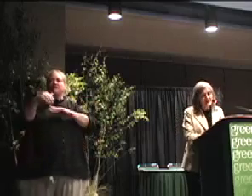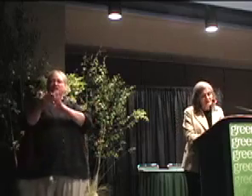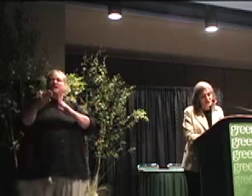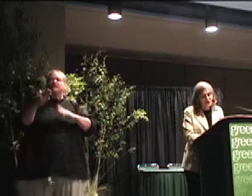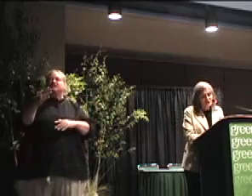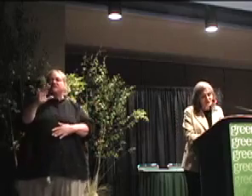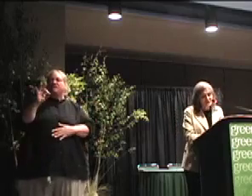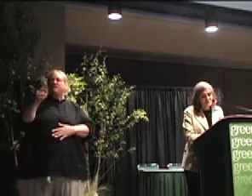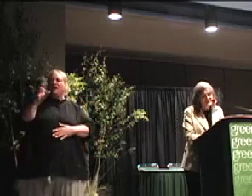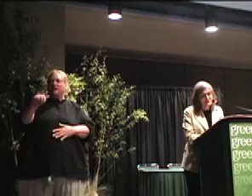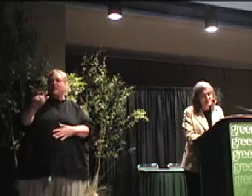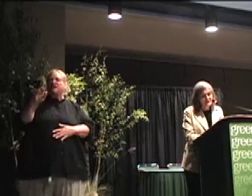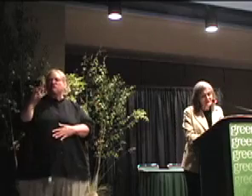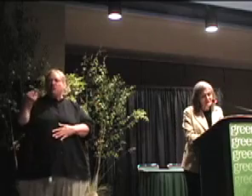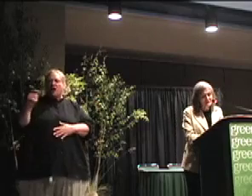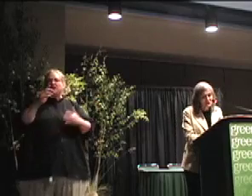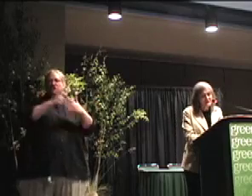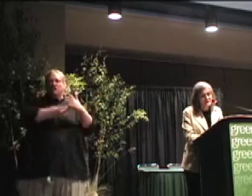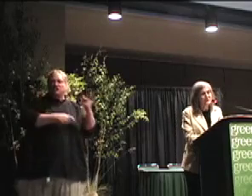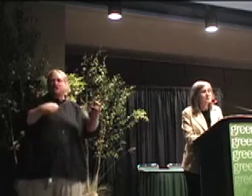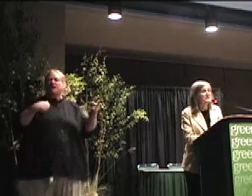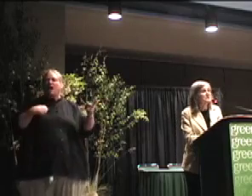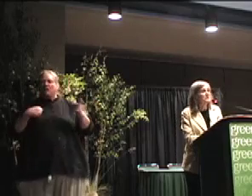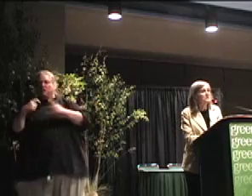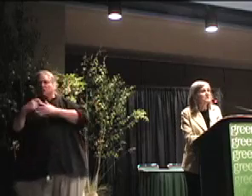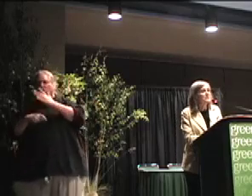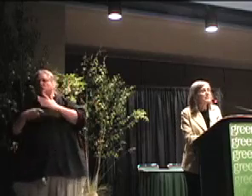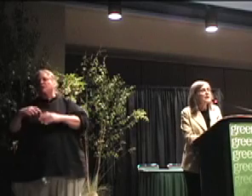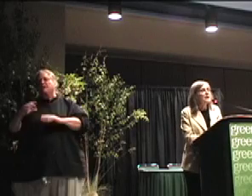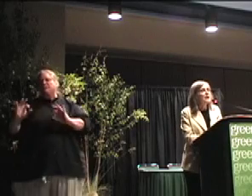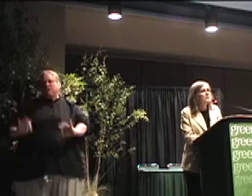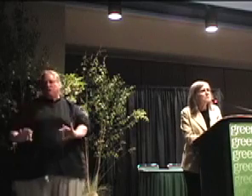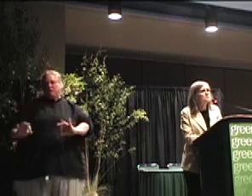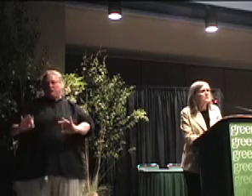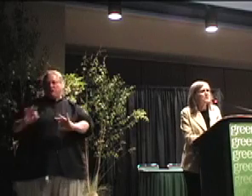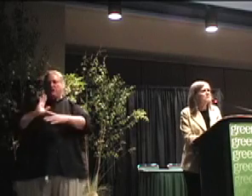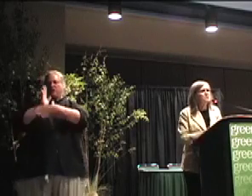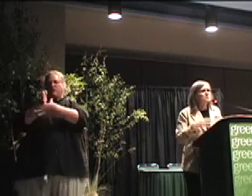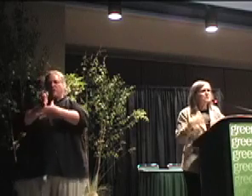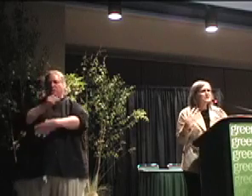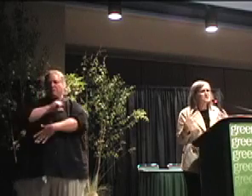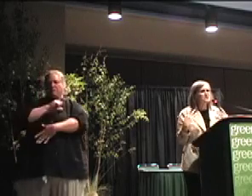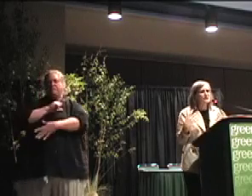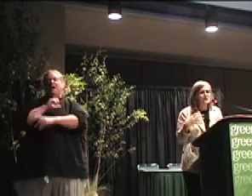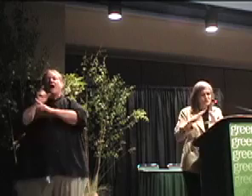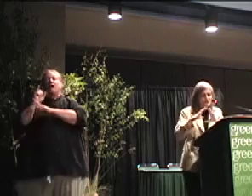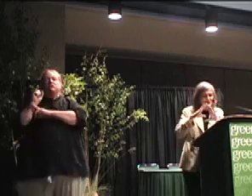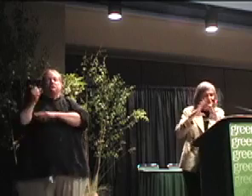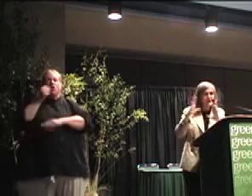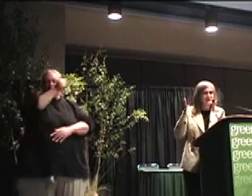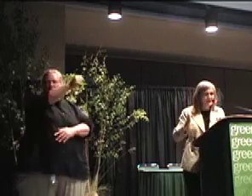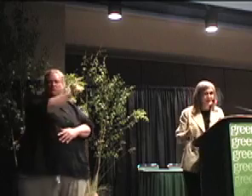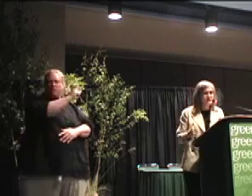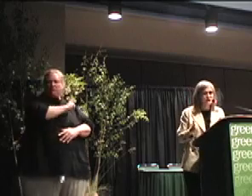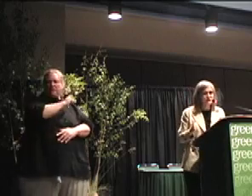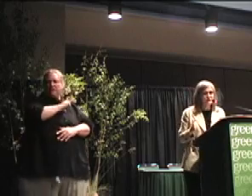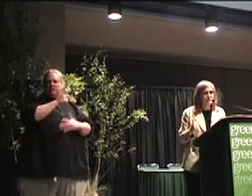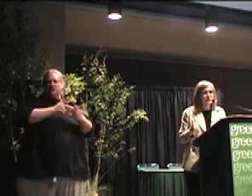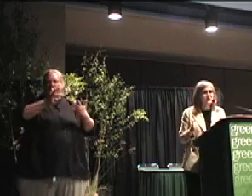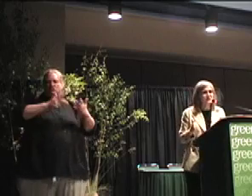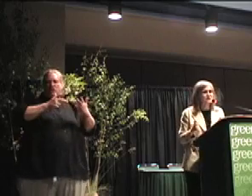charged with misdemeanor, interfering with a peace officer. I was brought off to the police garage, where they'd erected